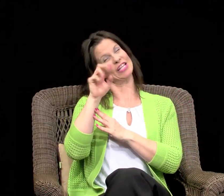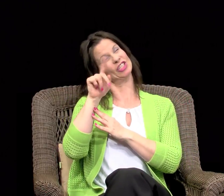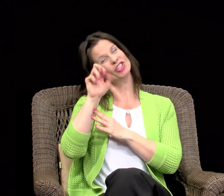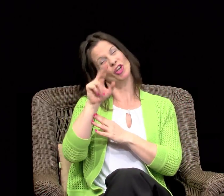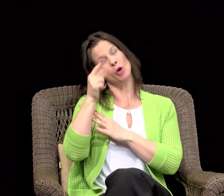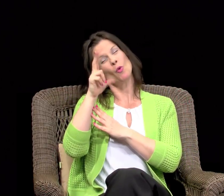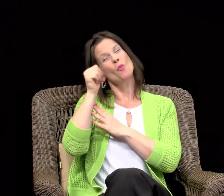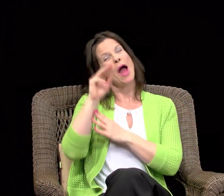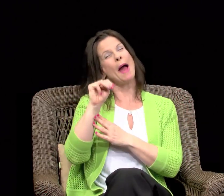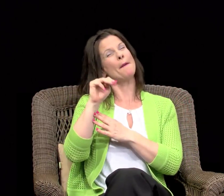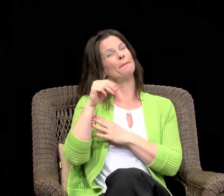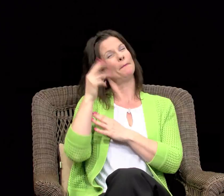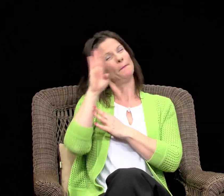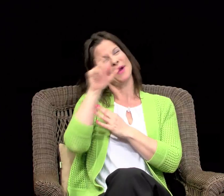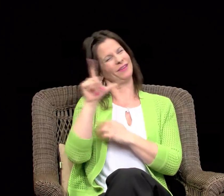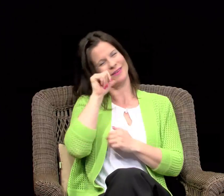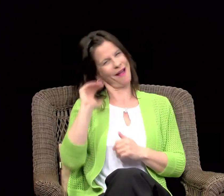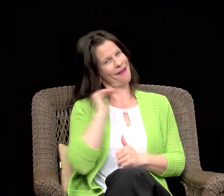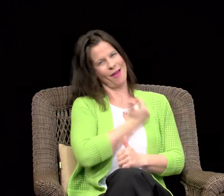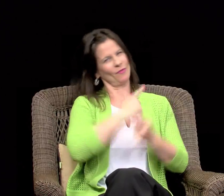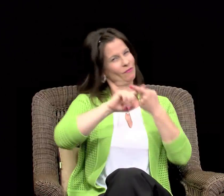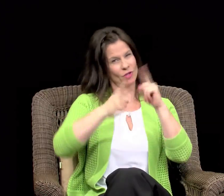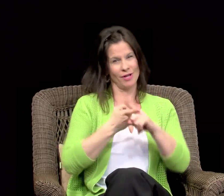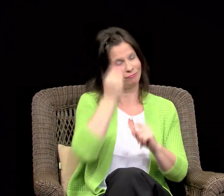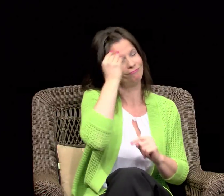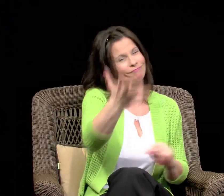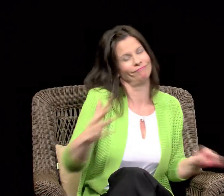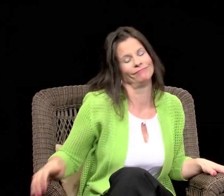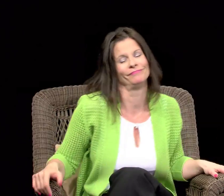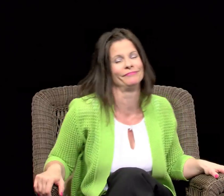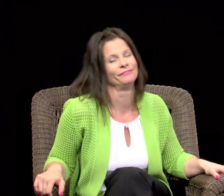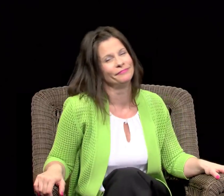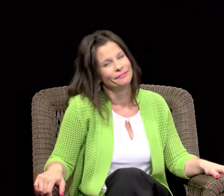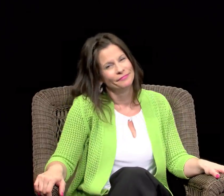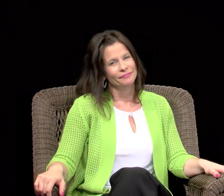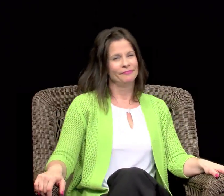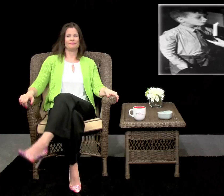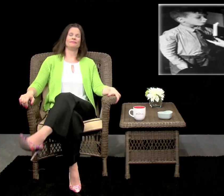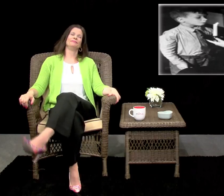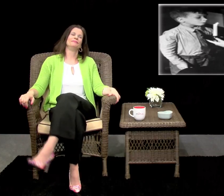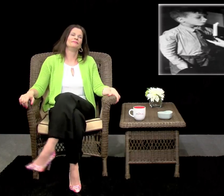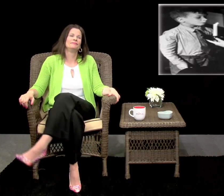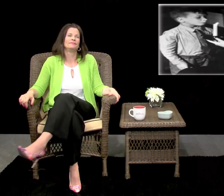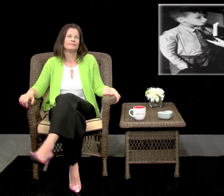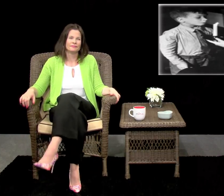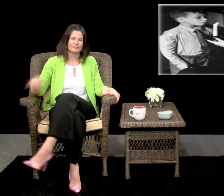believe. So Alexende Graham Bell is not our friend, letting you know.